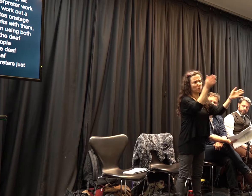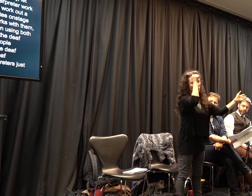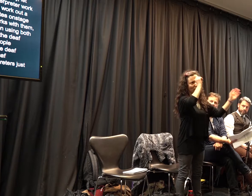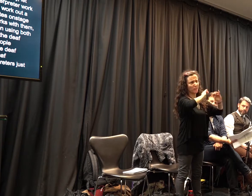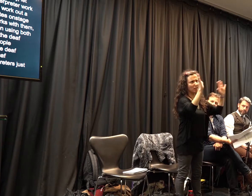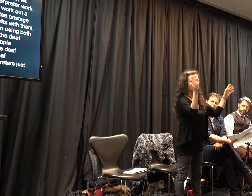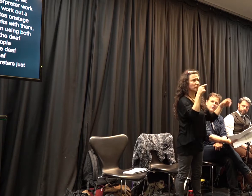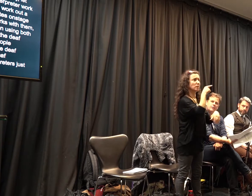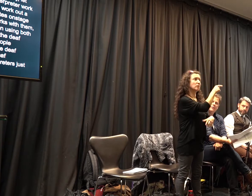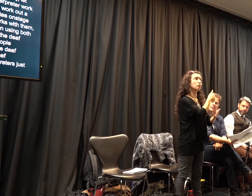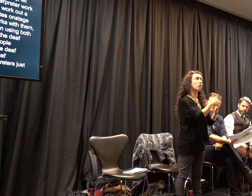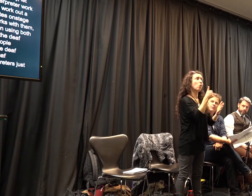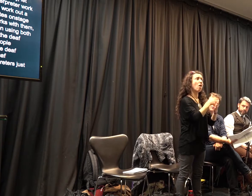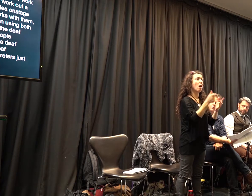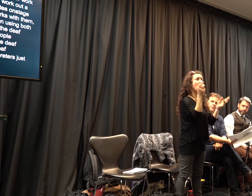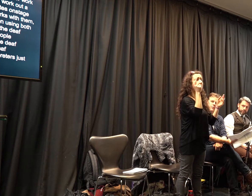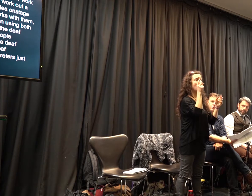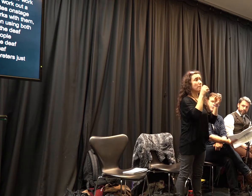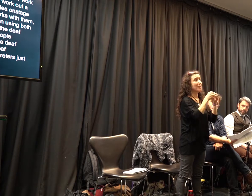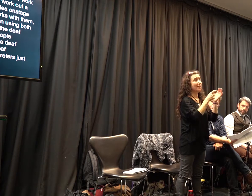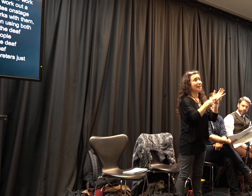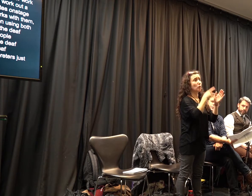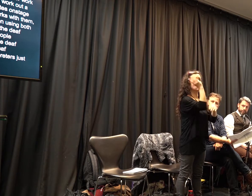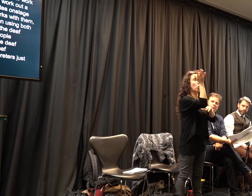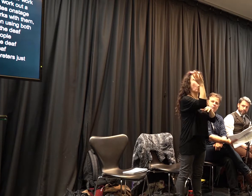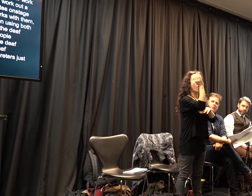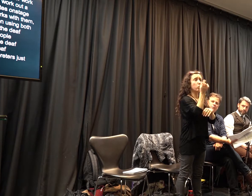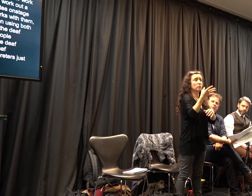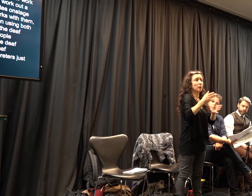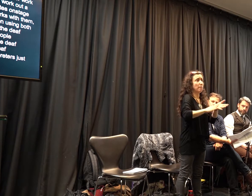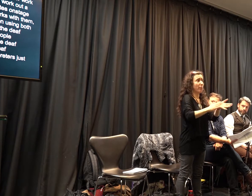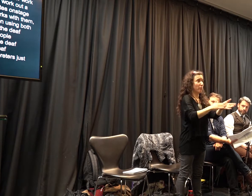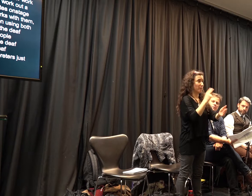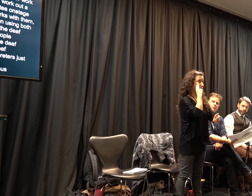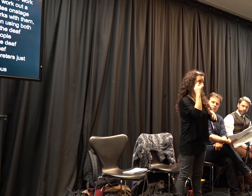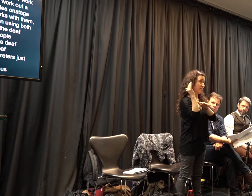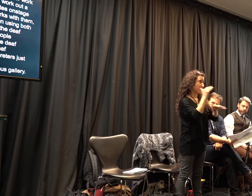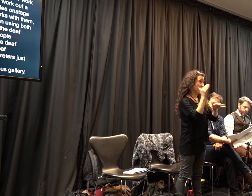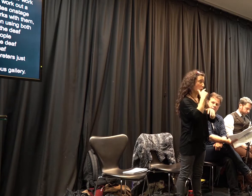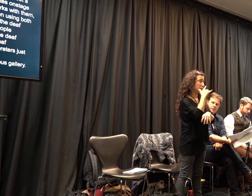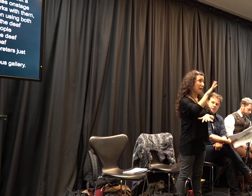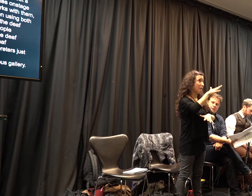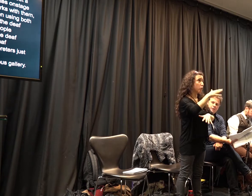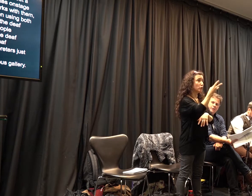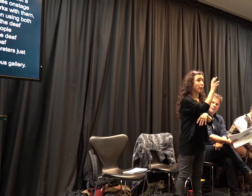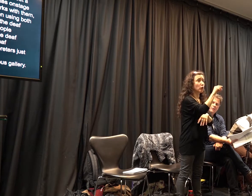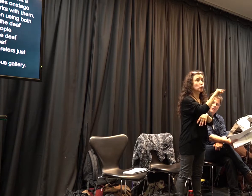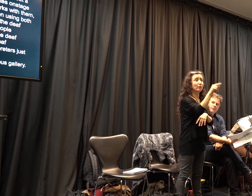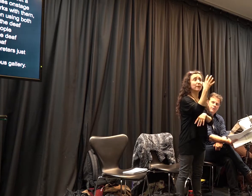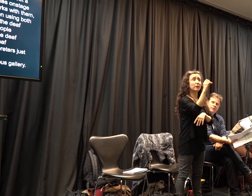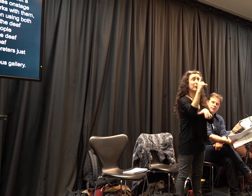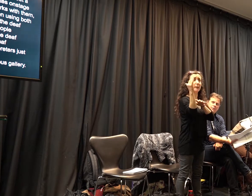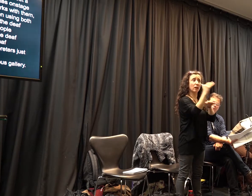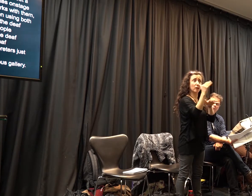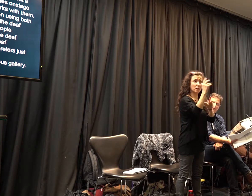The Tate Modern, everyone knows the famous Tate Modern gallery. They have regular BSL talks once a month. And I'd say